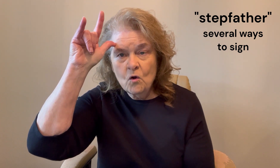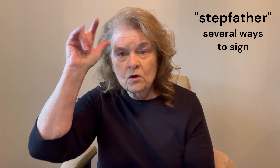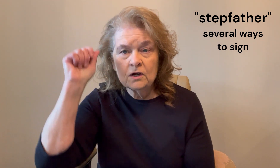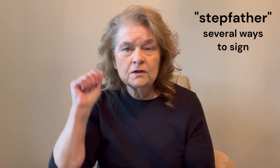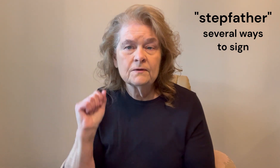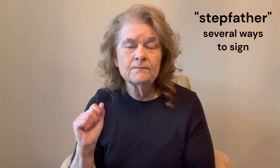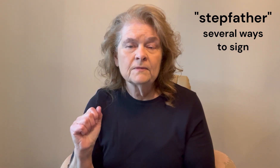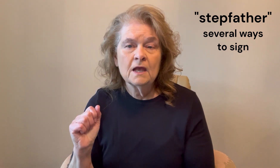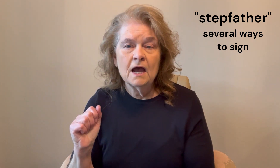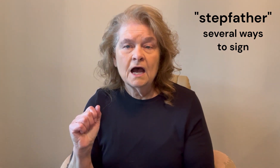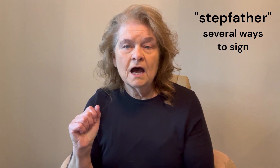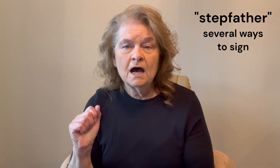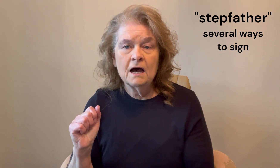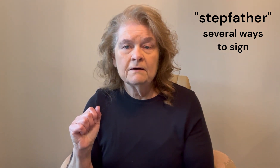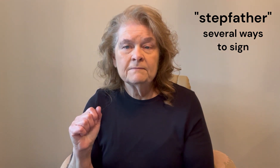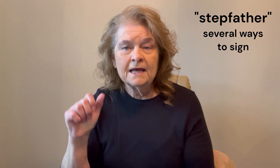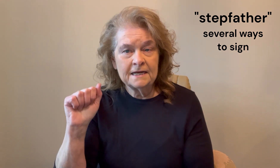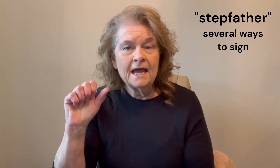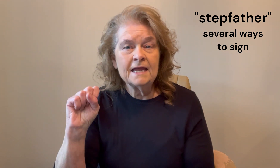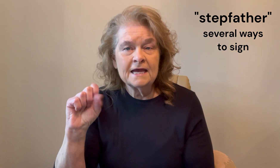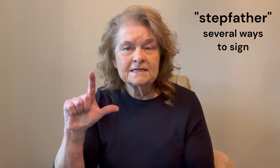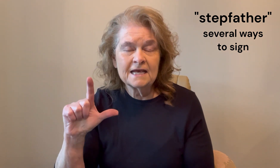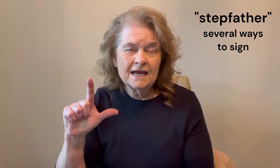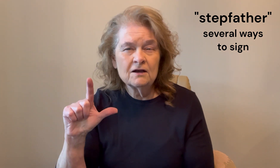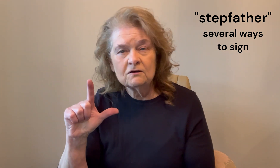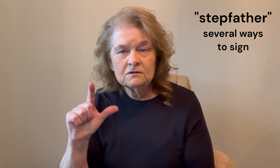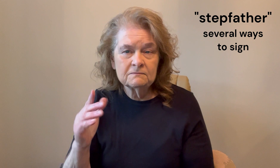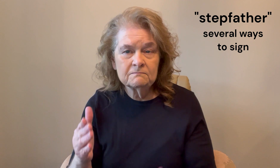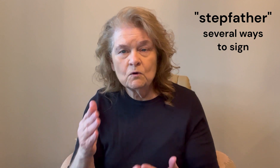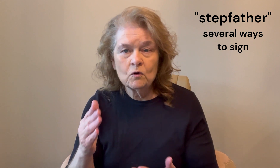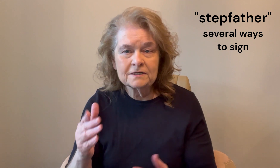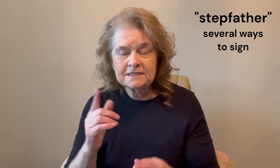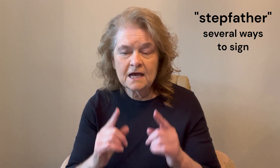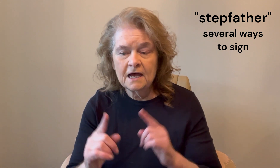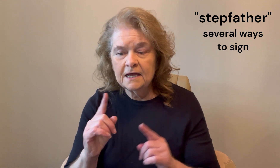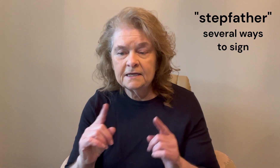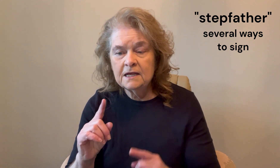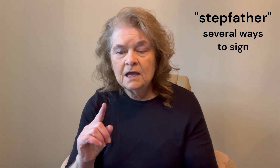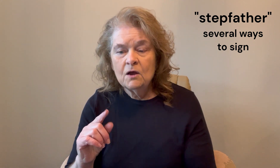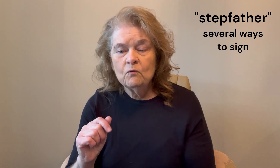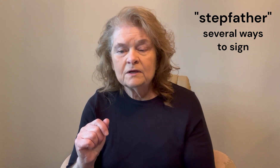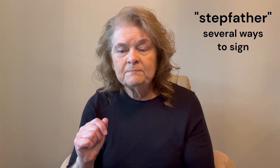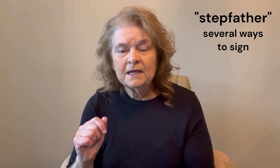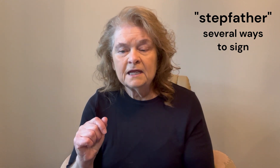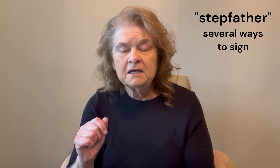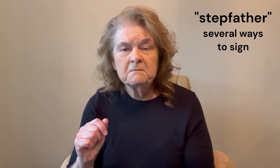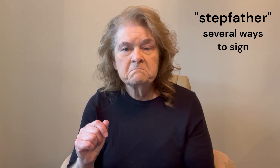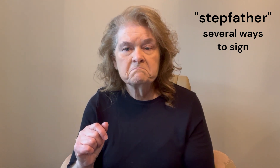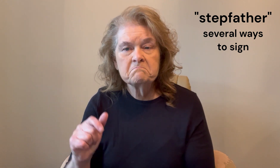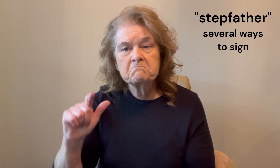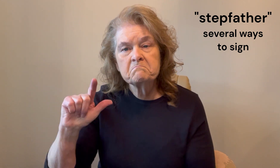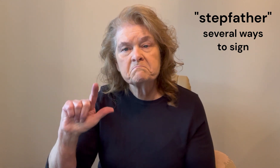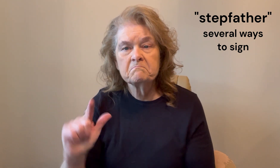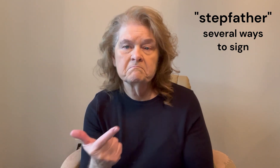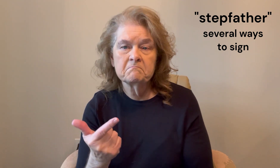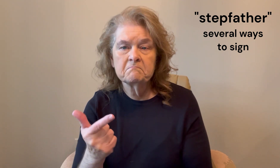Or an ASL more sign would be,